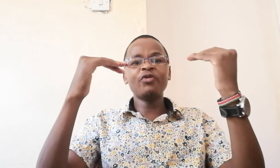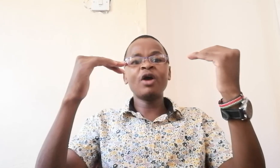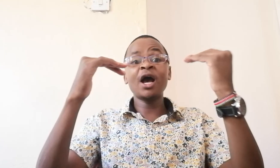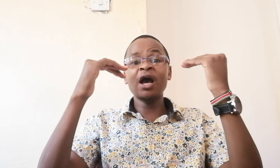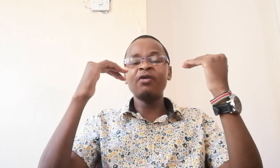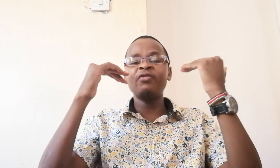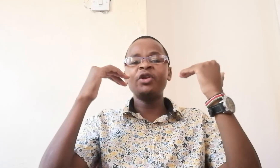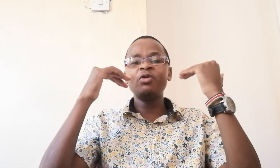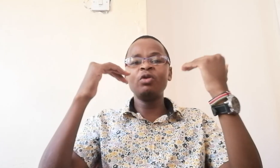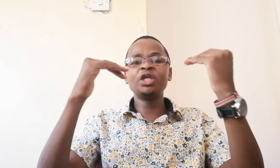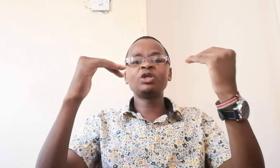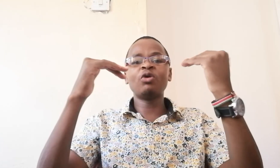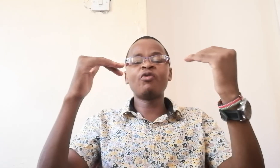you have the knowledge of